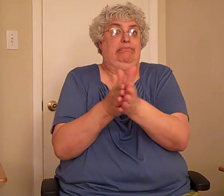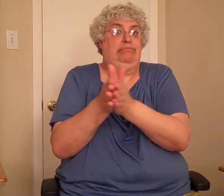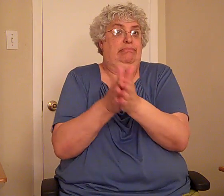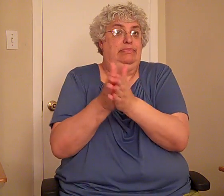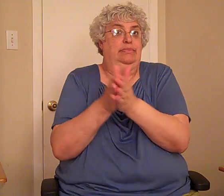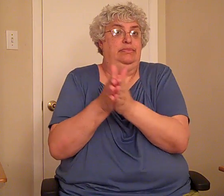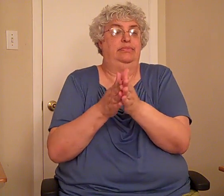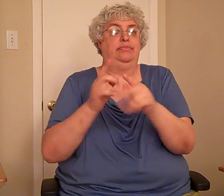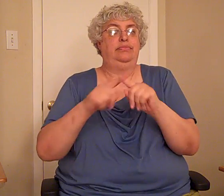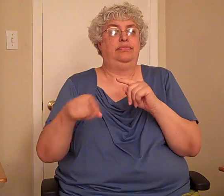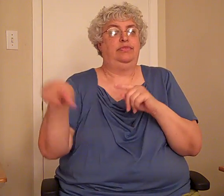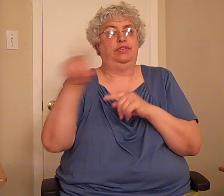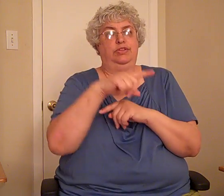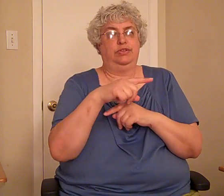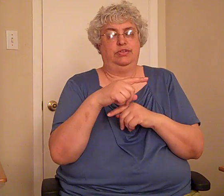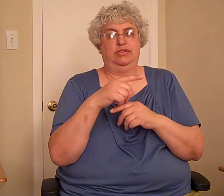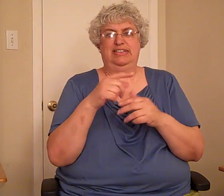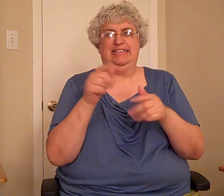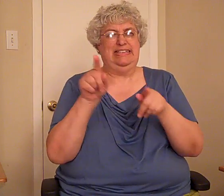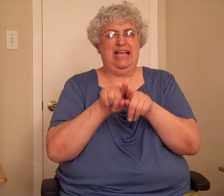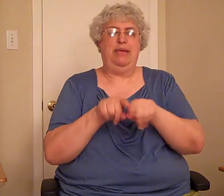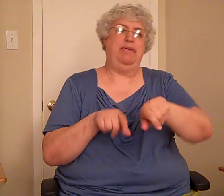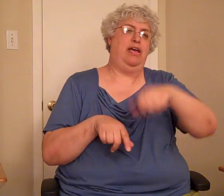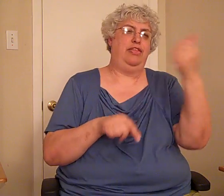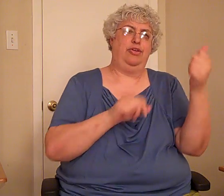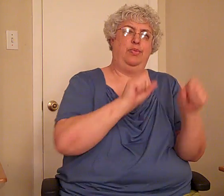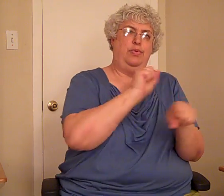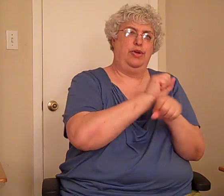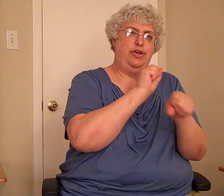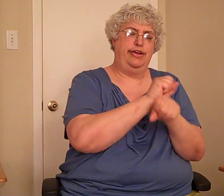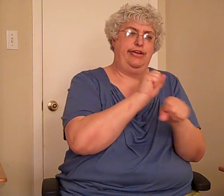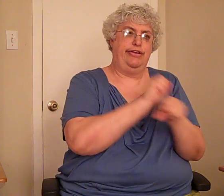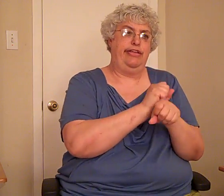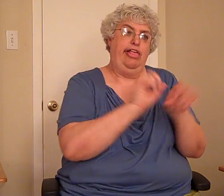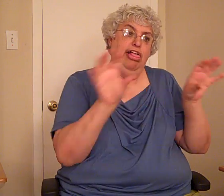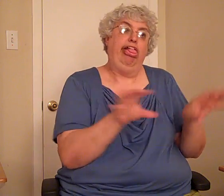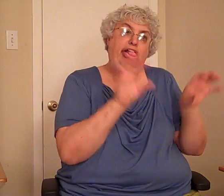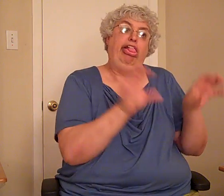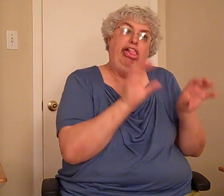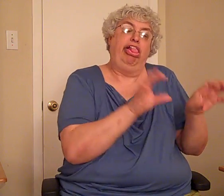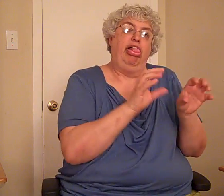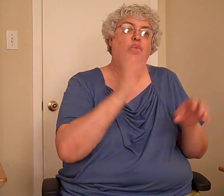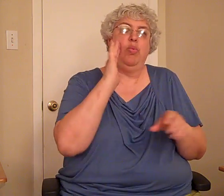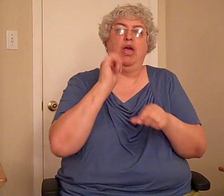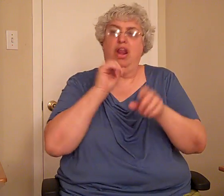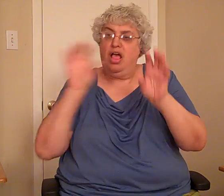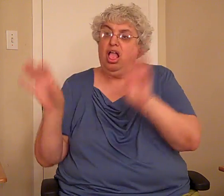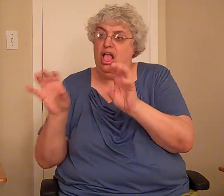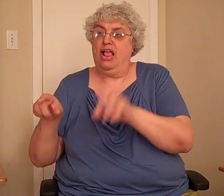probably bust it doing whatever it is the heck that you're doing, working for somebody else. So why not do it here? And